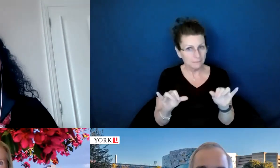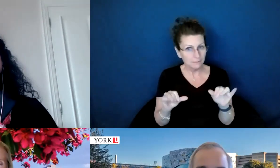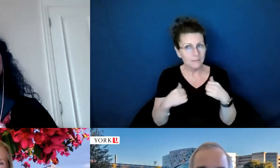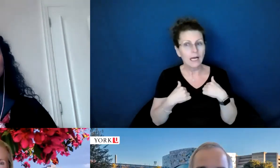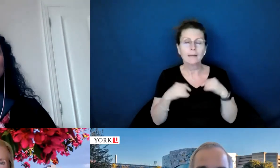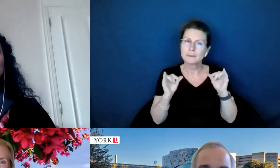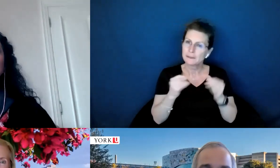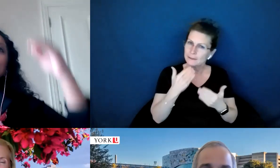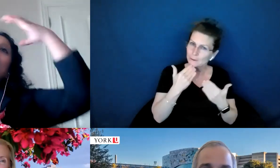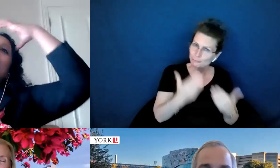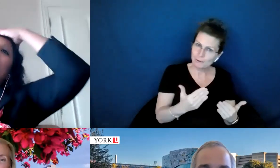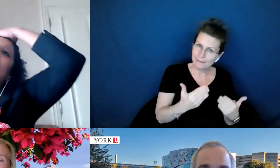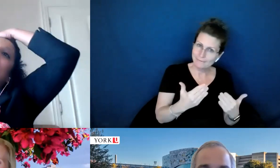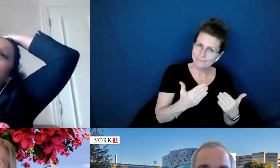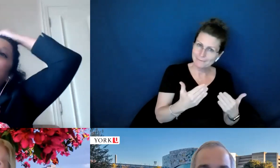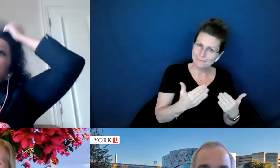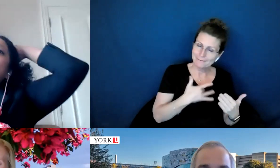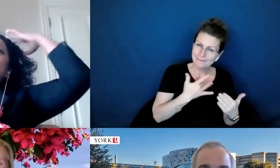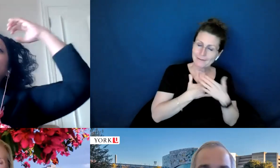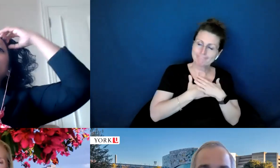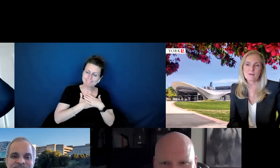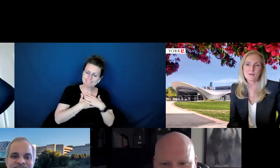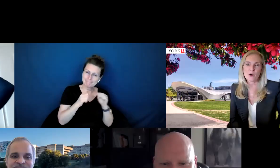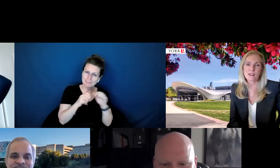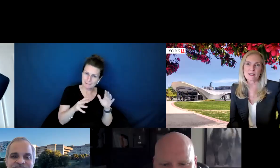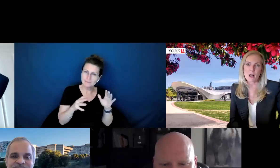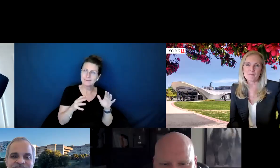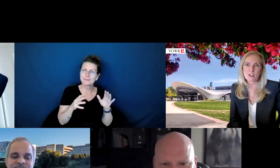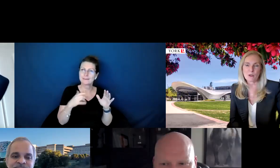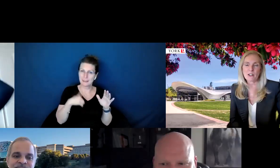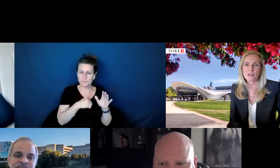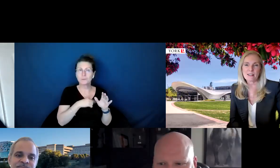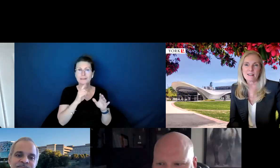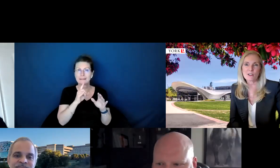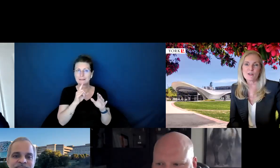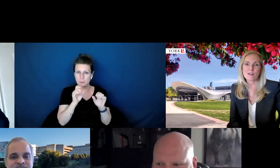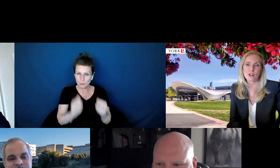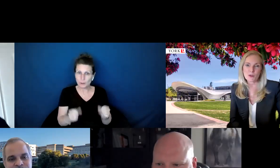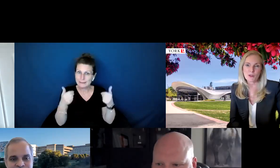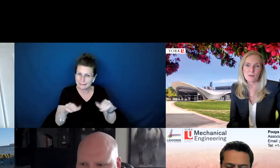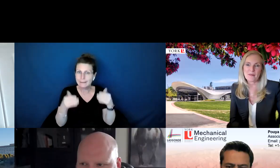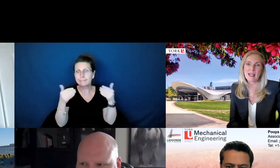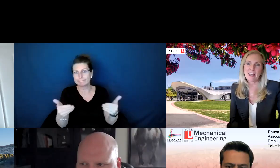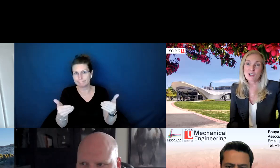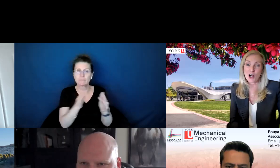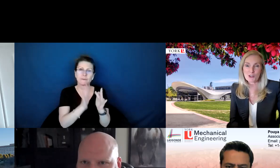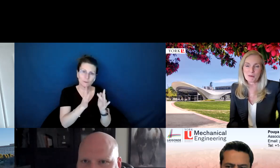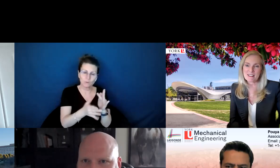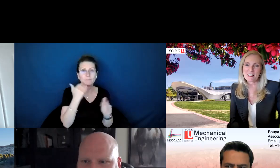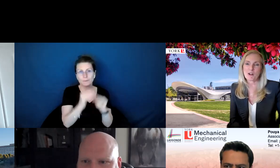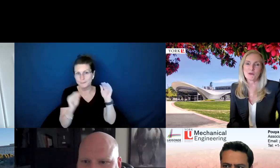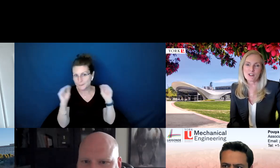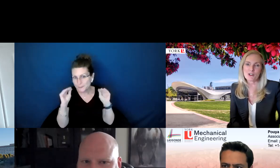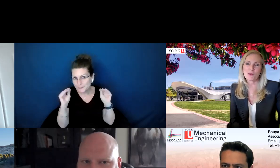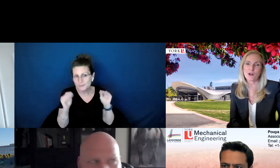we have been able to come together. What a great job that the folks have done so that we could do this virtual